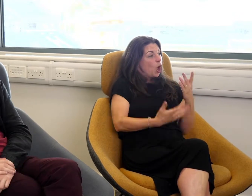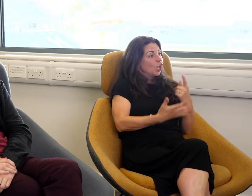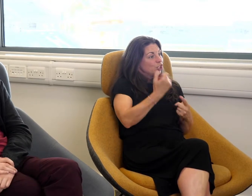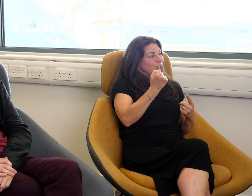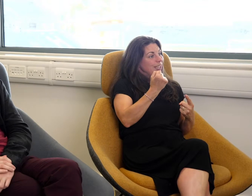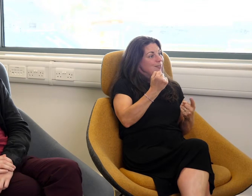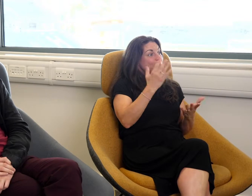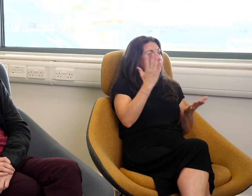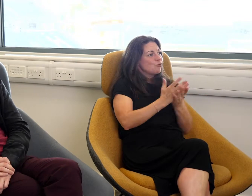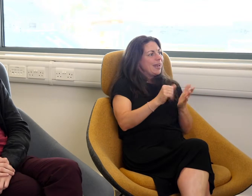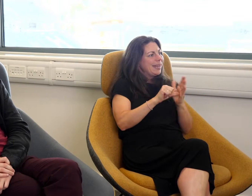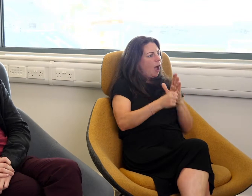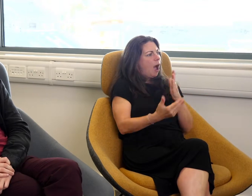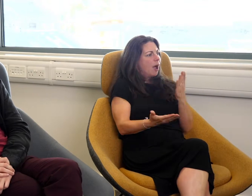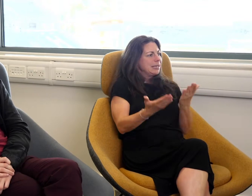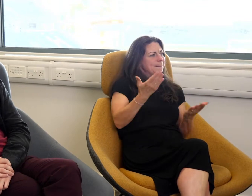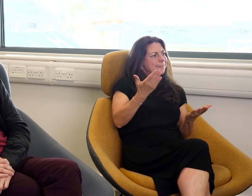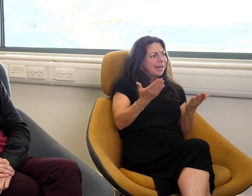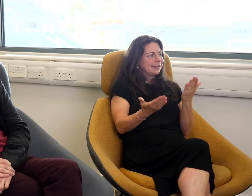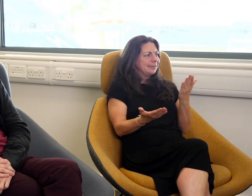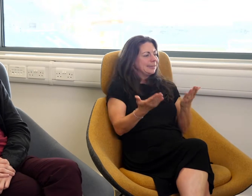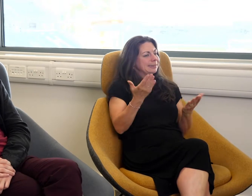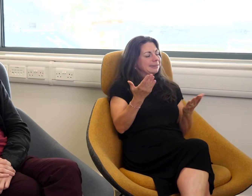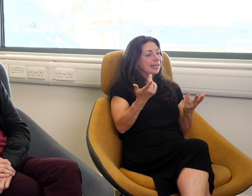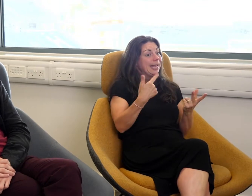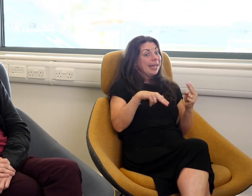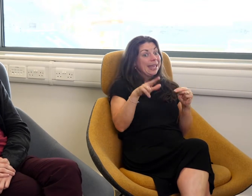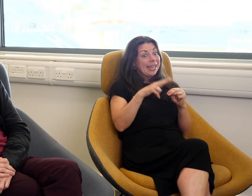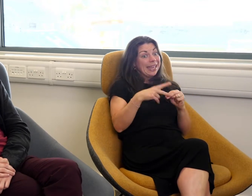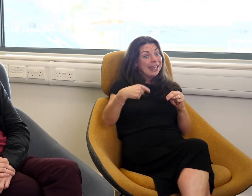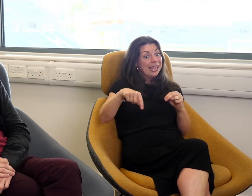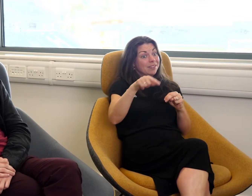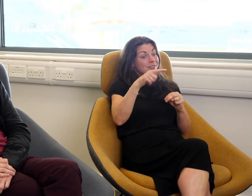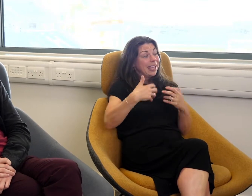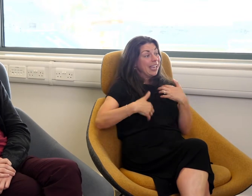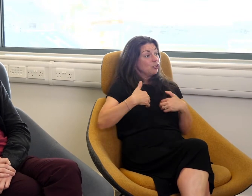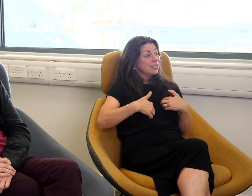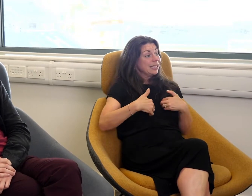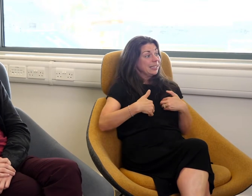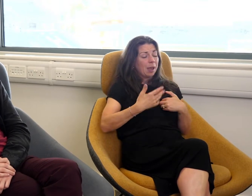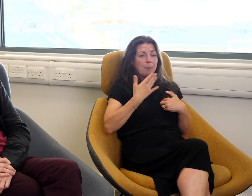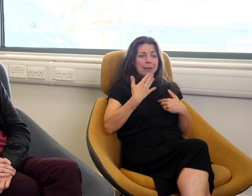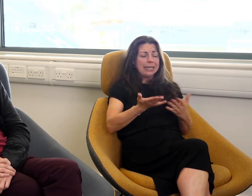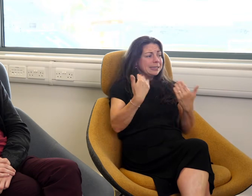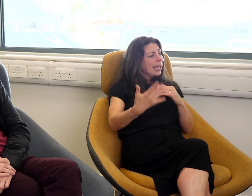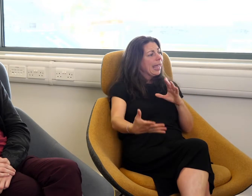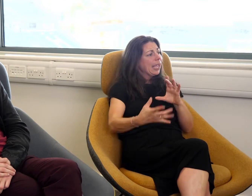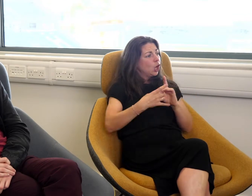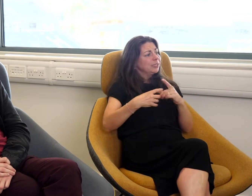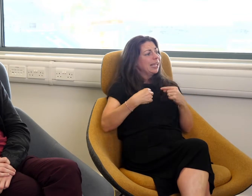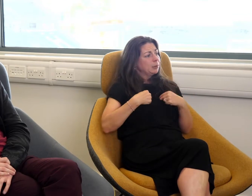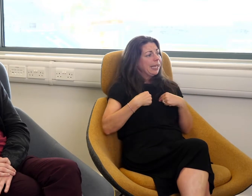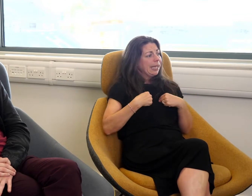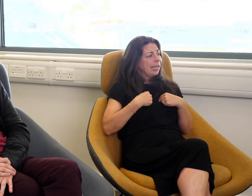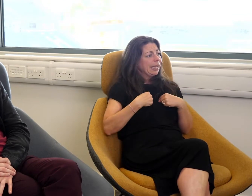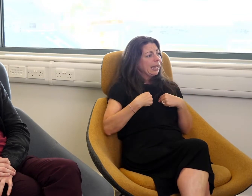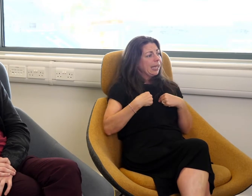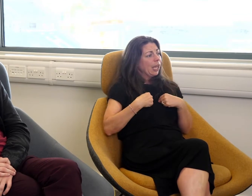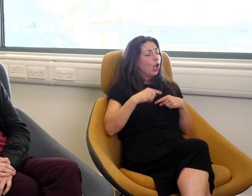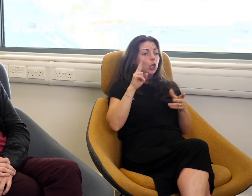trade-offs. If someone is interested, I would certainly encourage them to email me. I normally have to prioritise constituents who live in North West